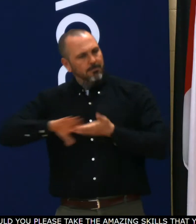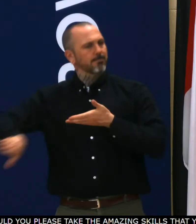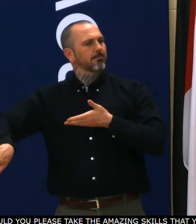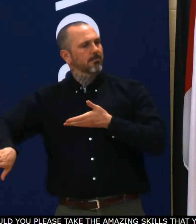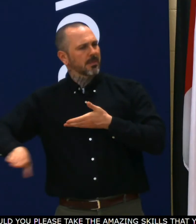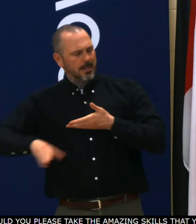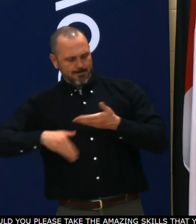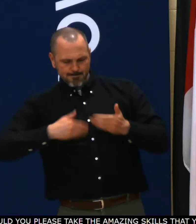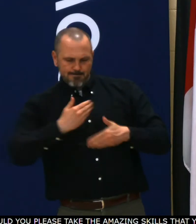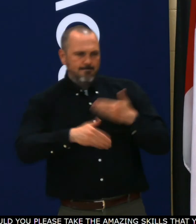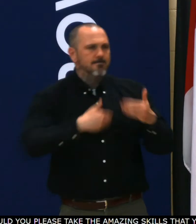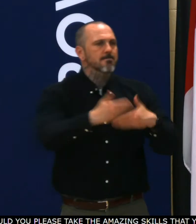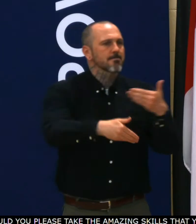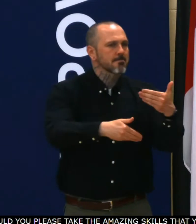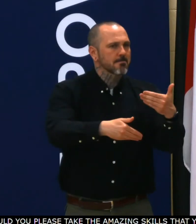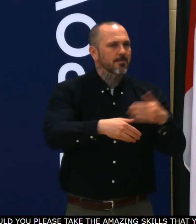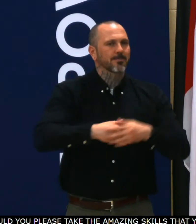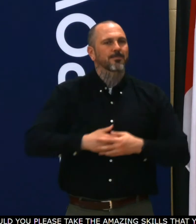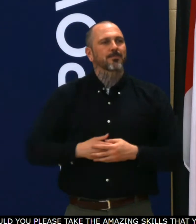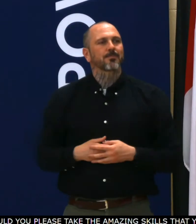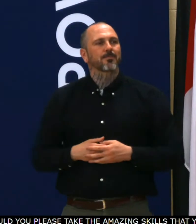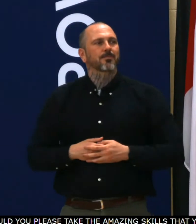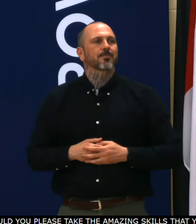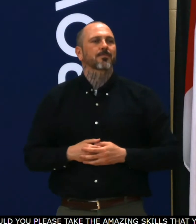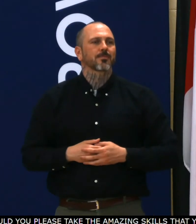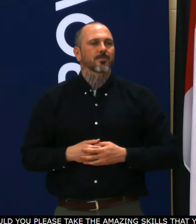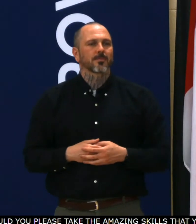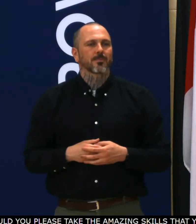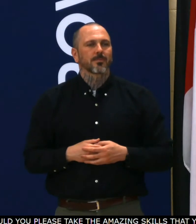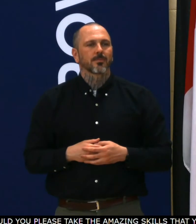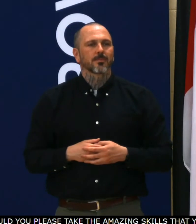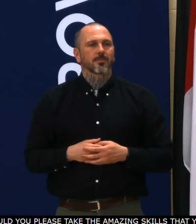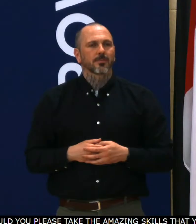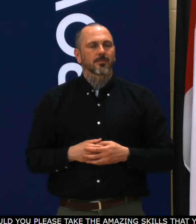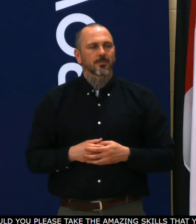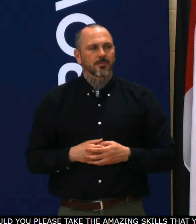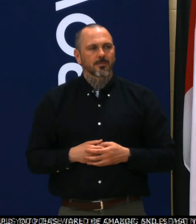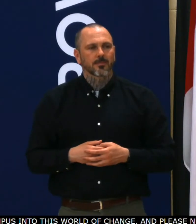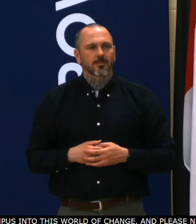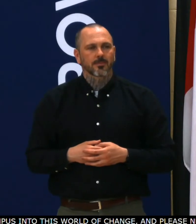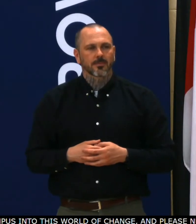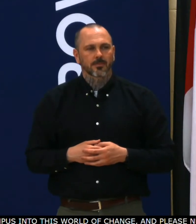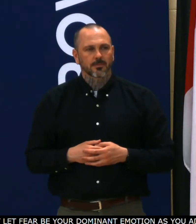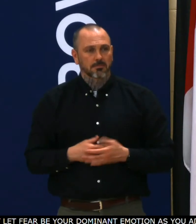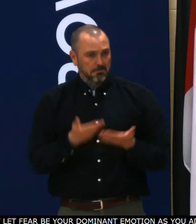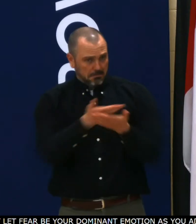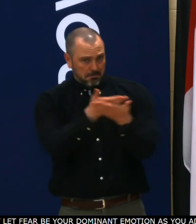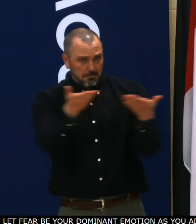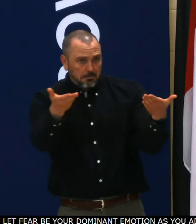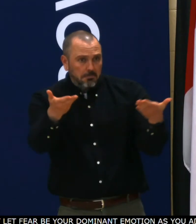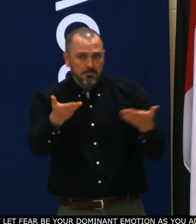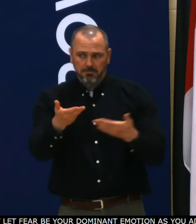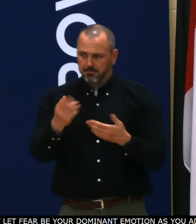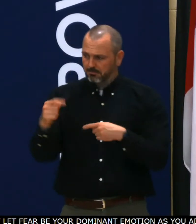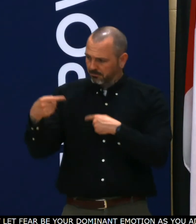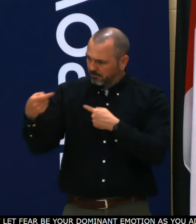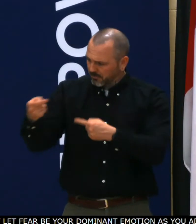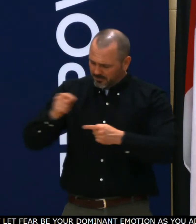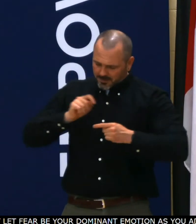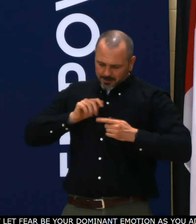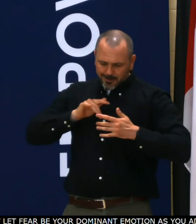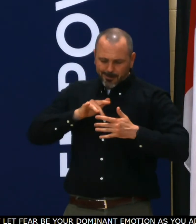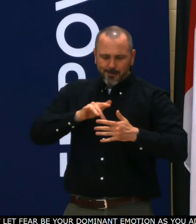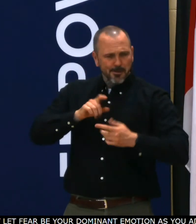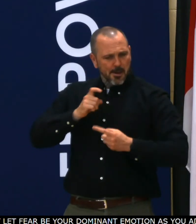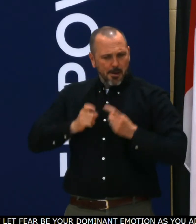lives. And graduates, when I think about the adaptability and the courage that you had while studying and pursuing